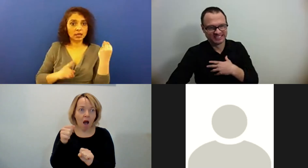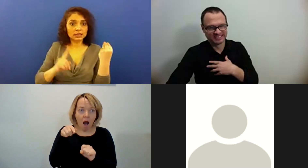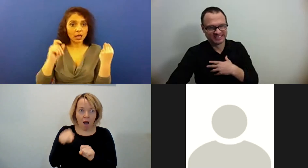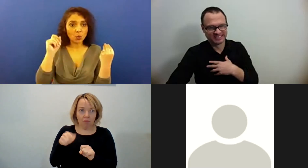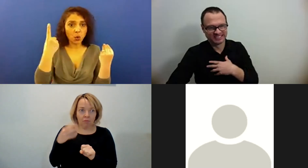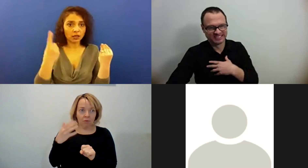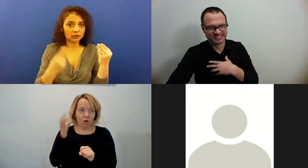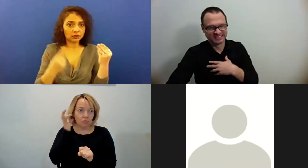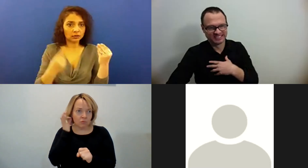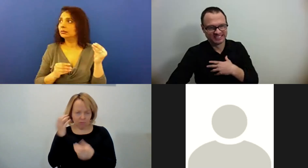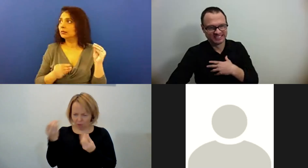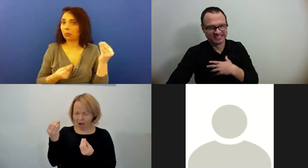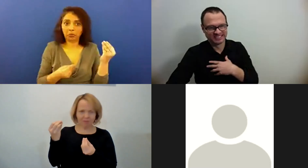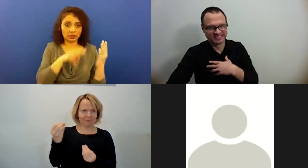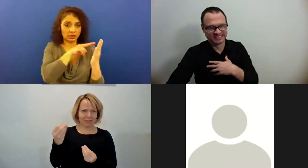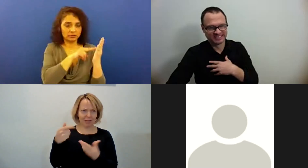degree.